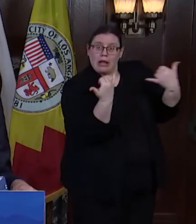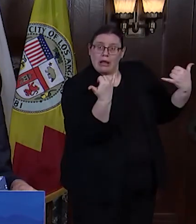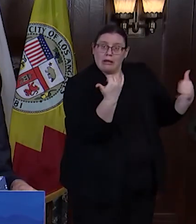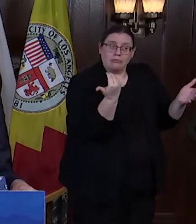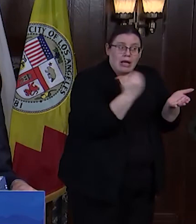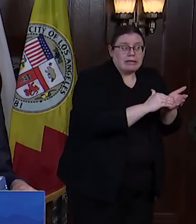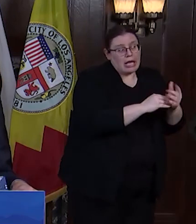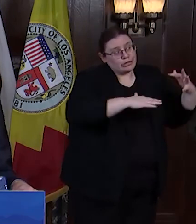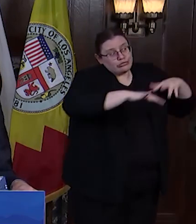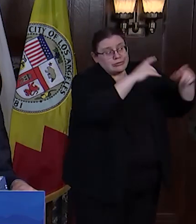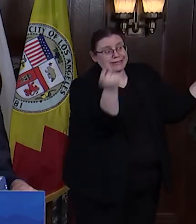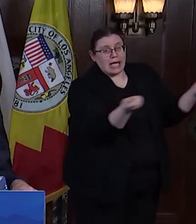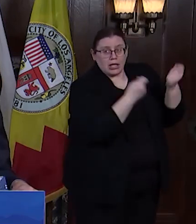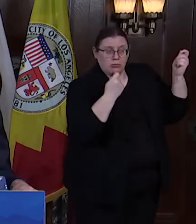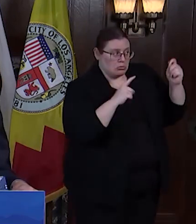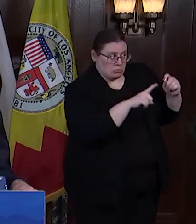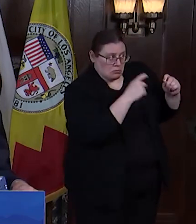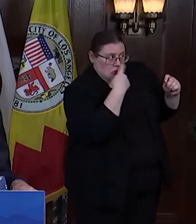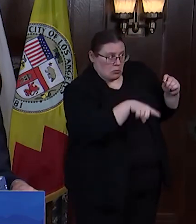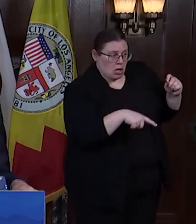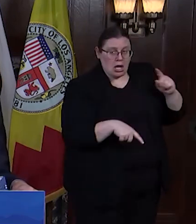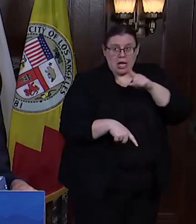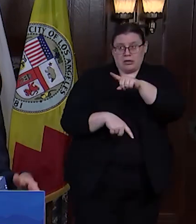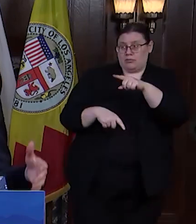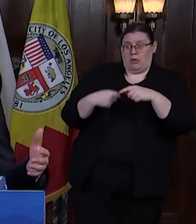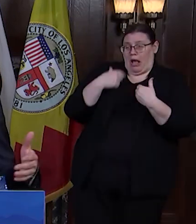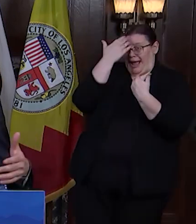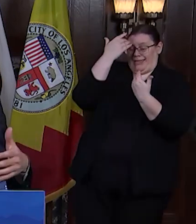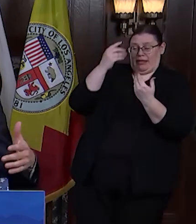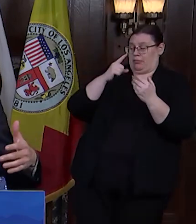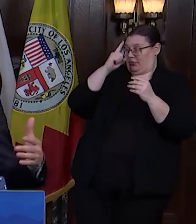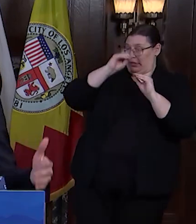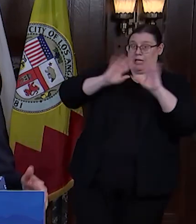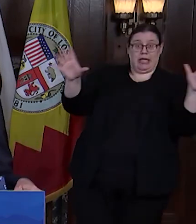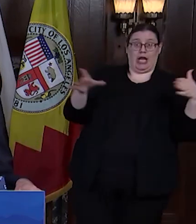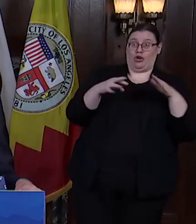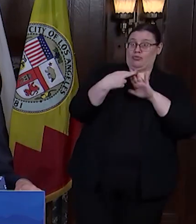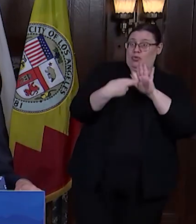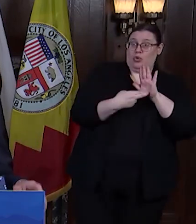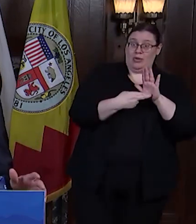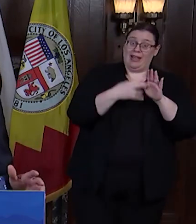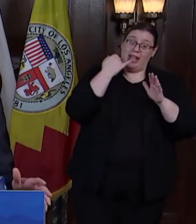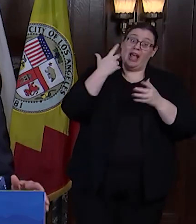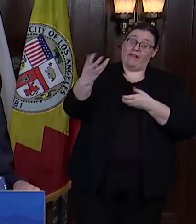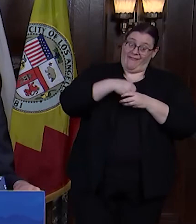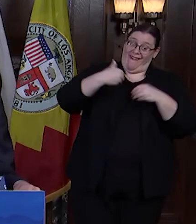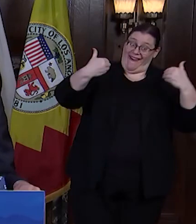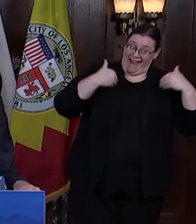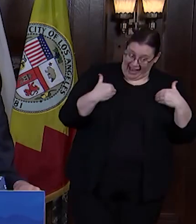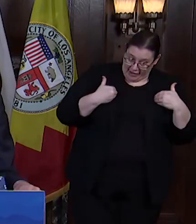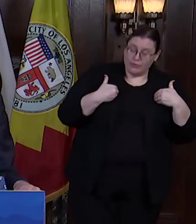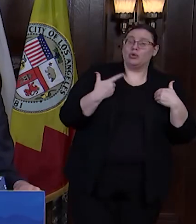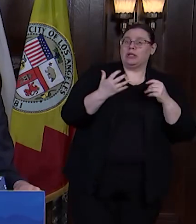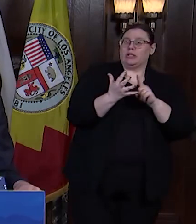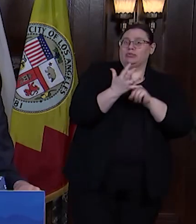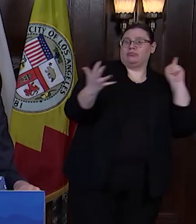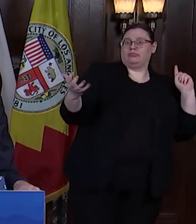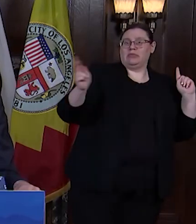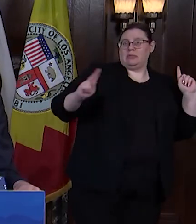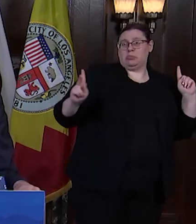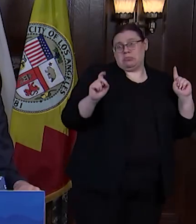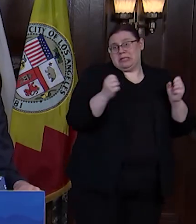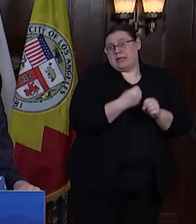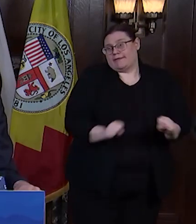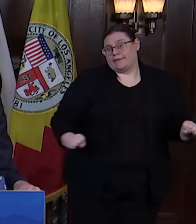celebrating with his teammates? Oh, I think the guidance is clear that if we are positive, we should stay away from people. We all have to be very safe.